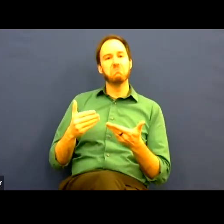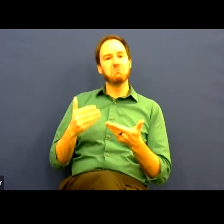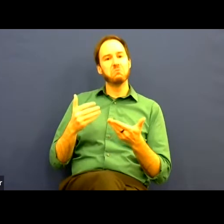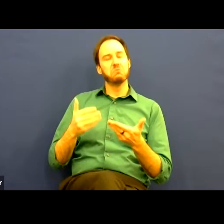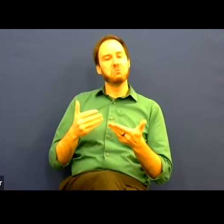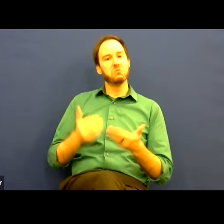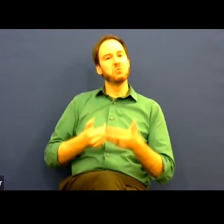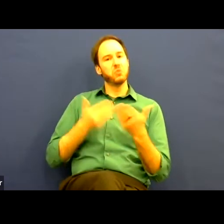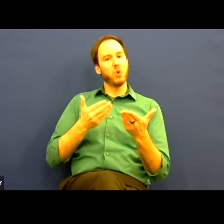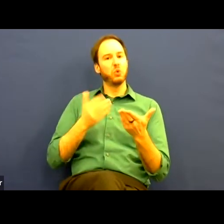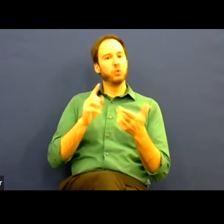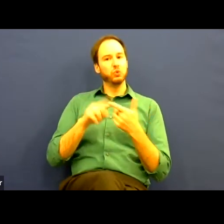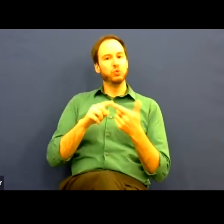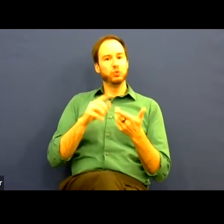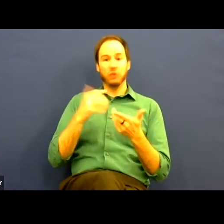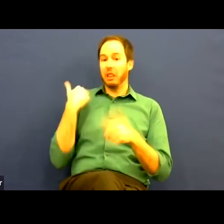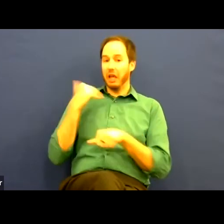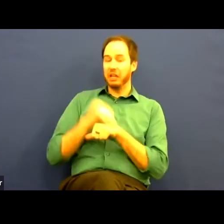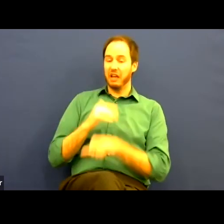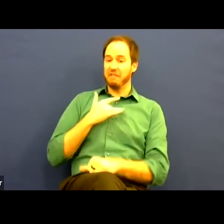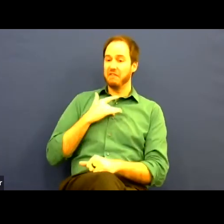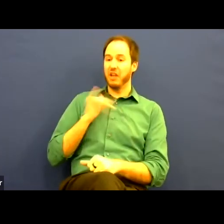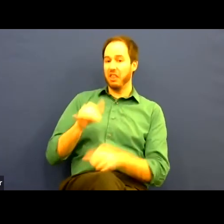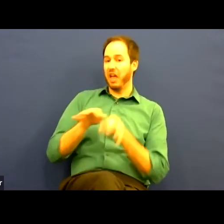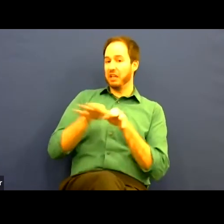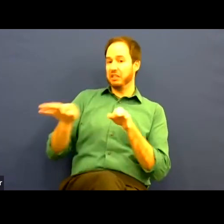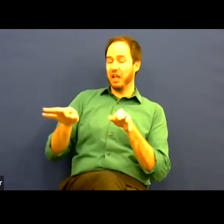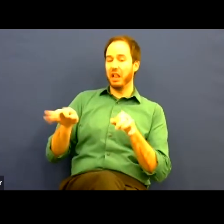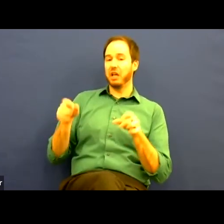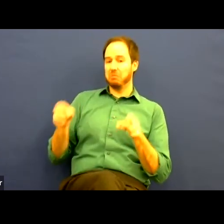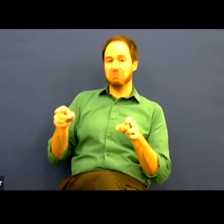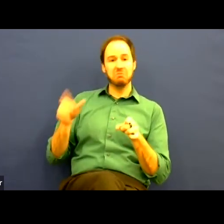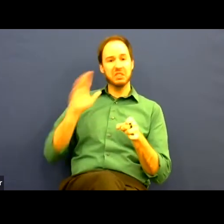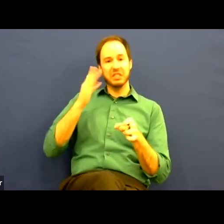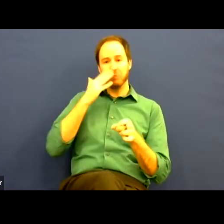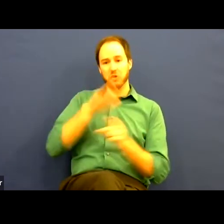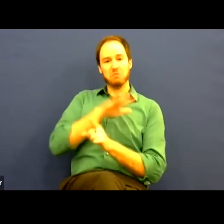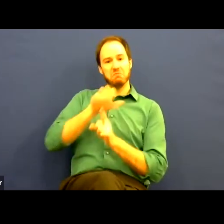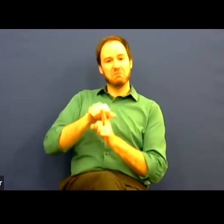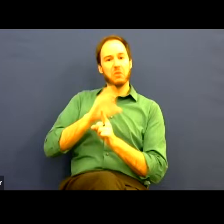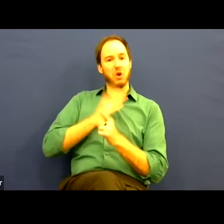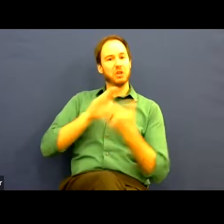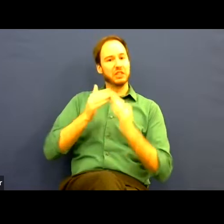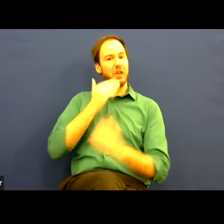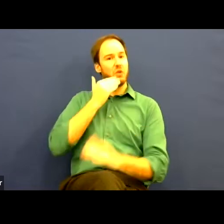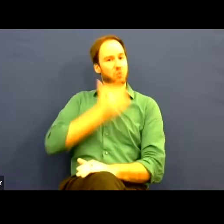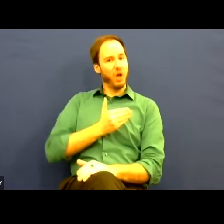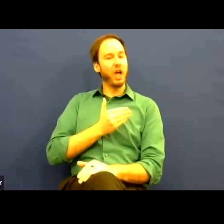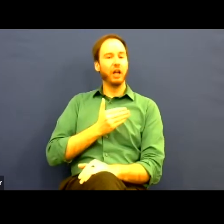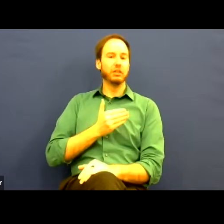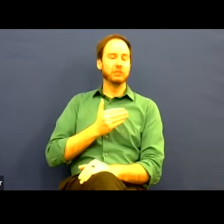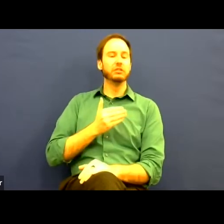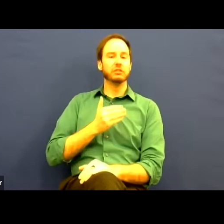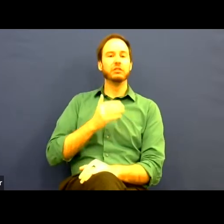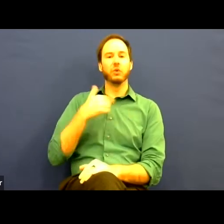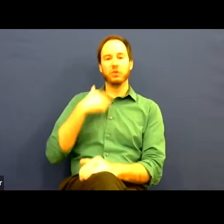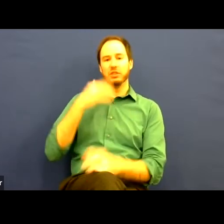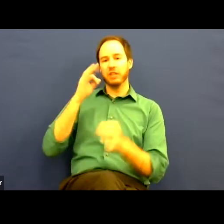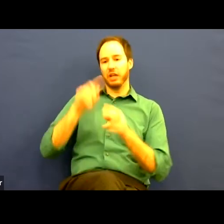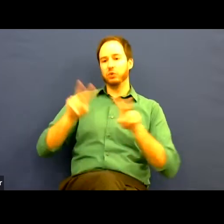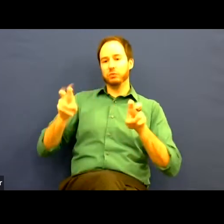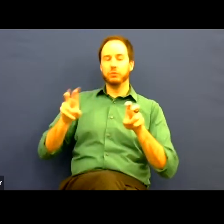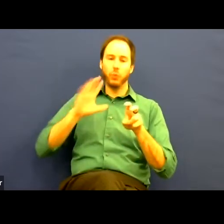the sentiment last night was that this seemed to capture our town well. So the idea would be to add it to our